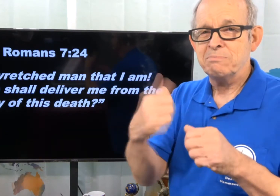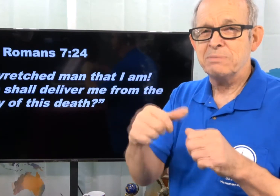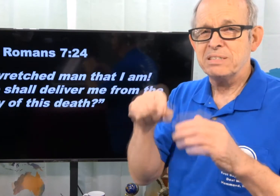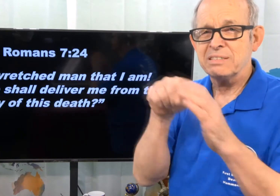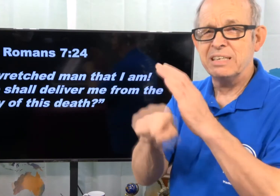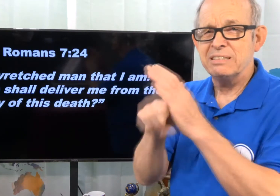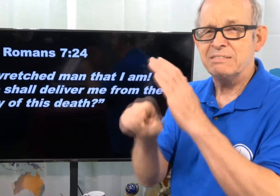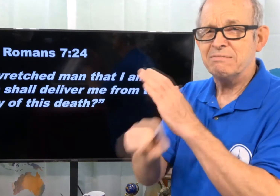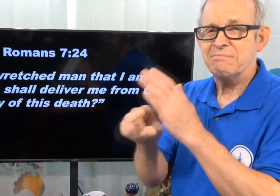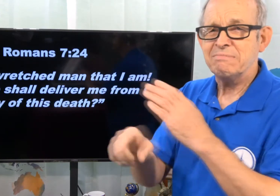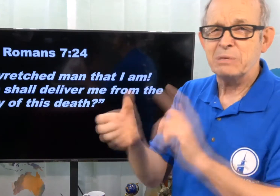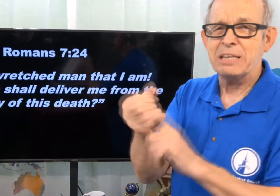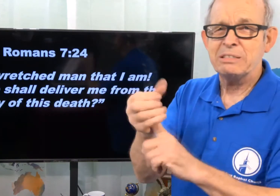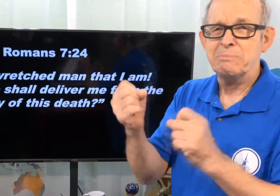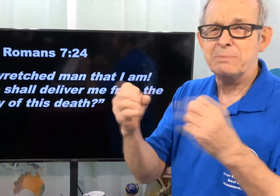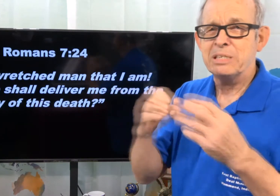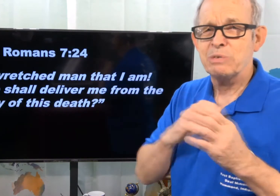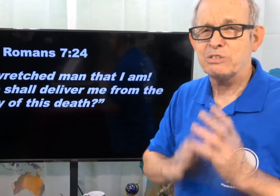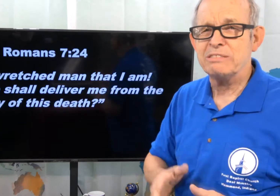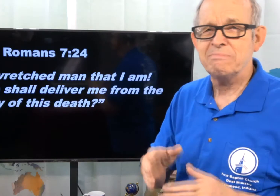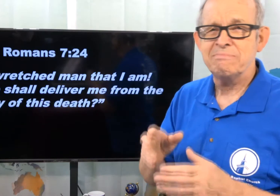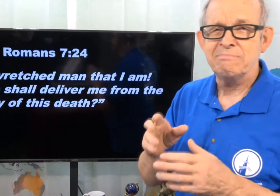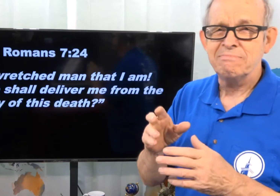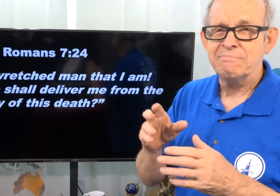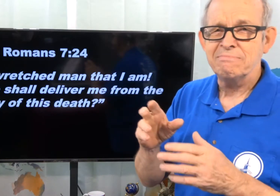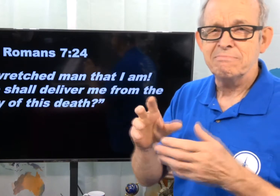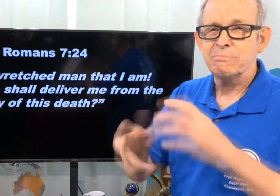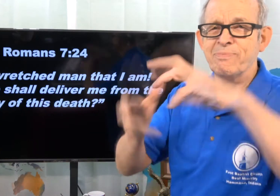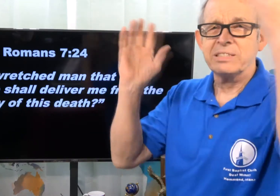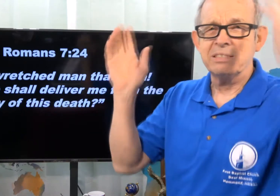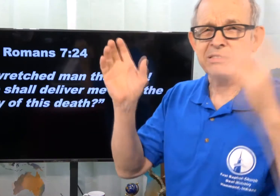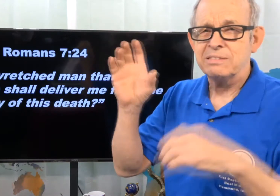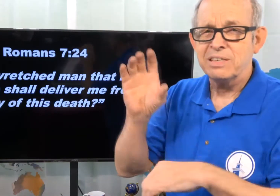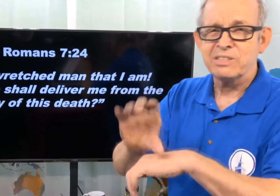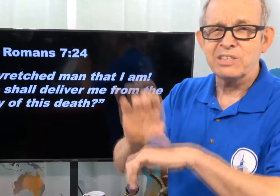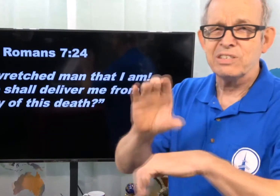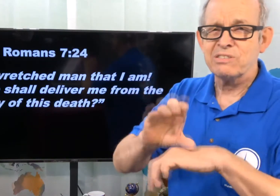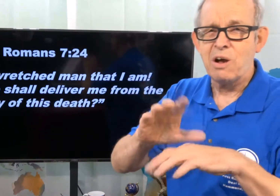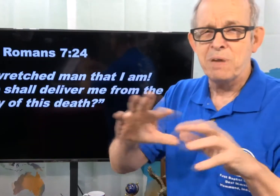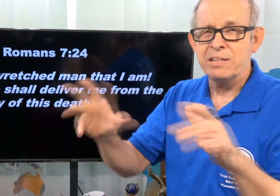Remember, kill the rest, many Christian, preaching the scriptures to our mother.